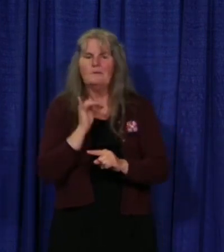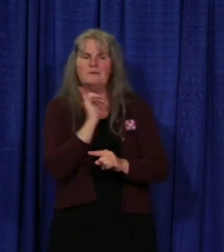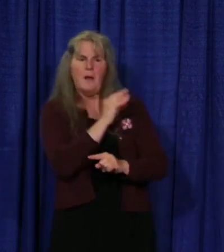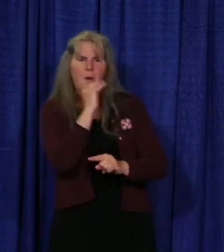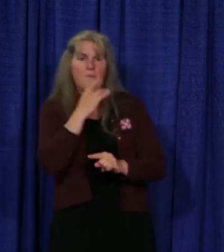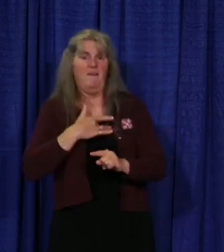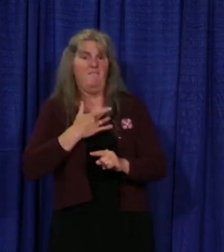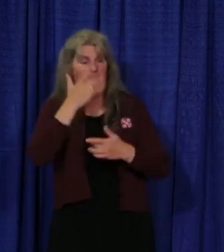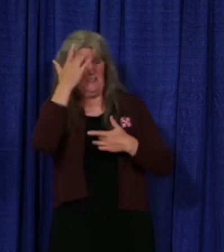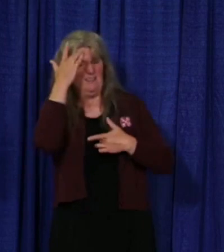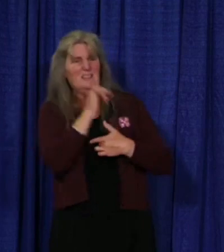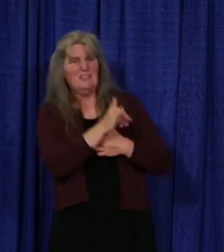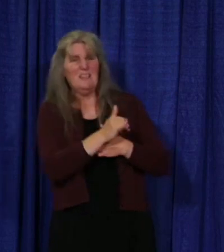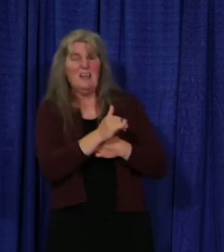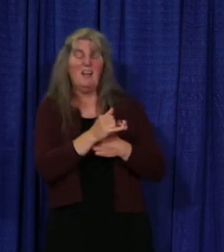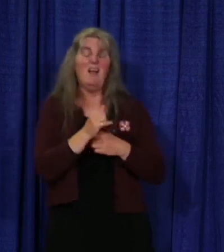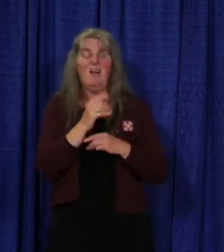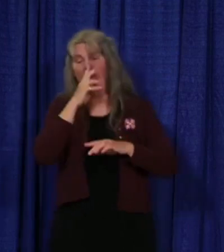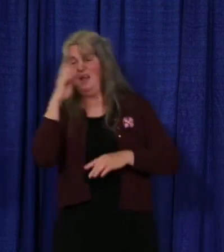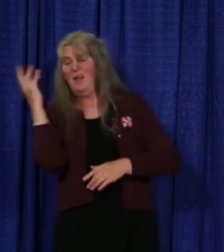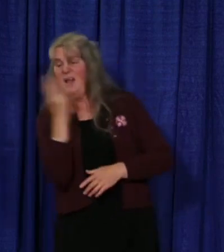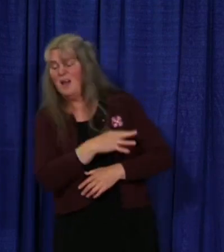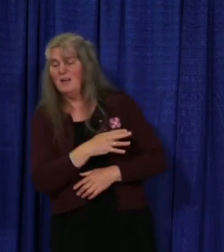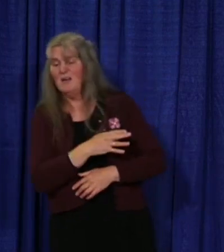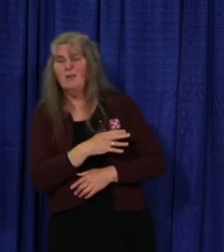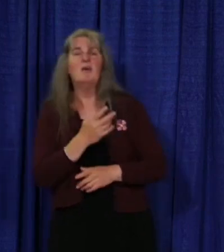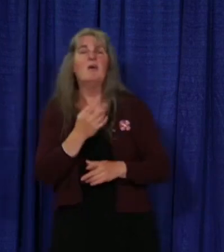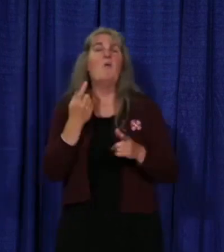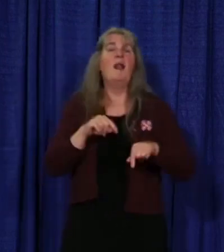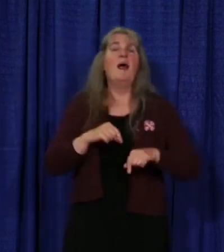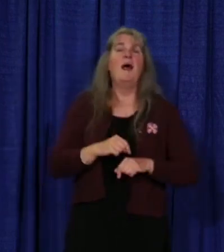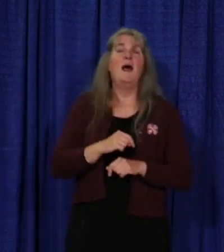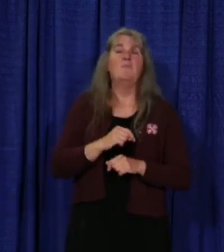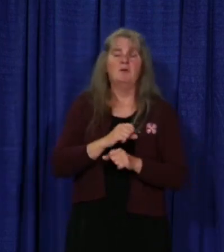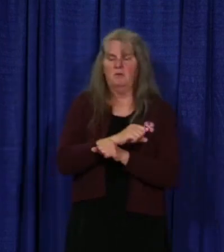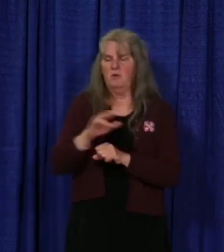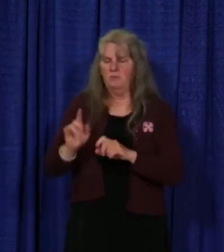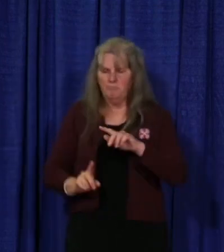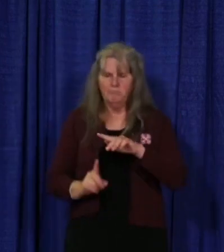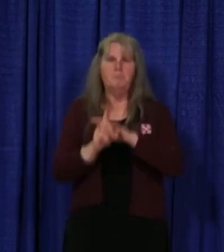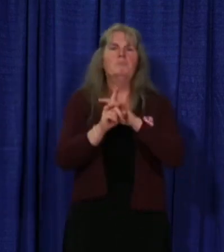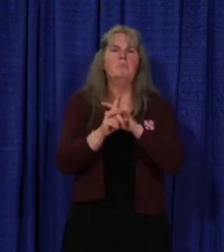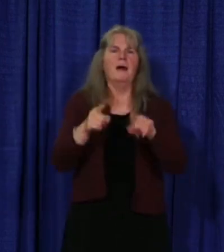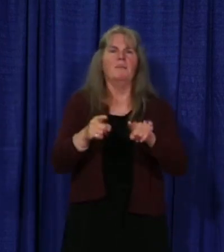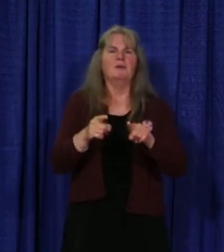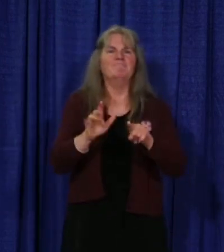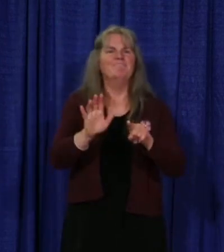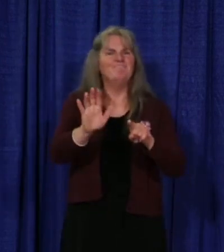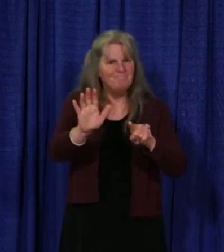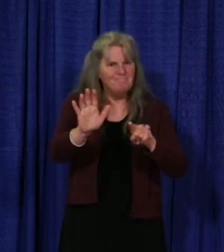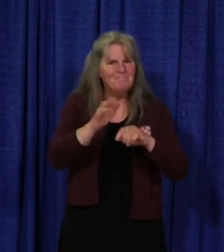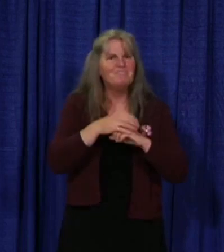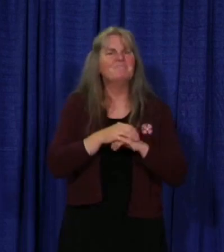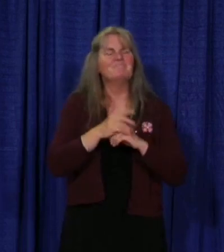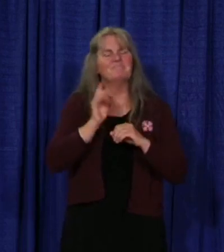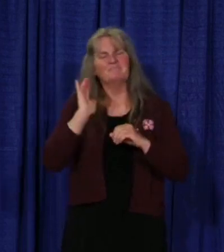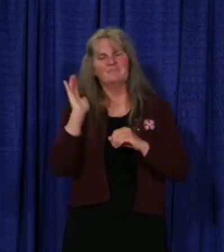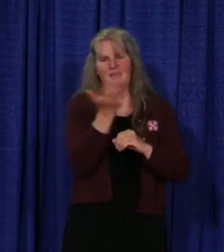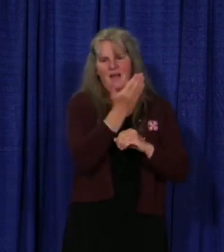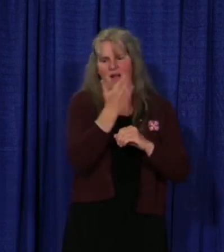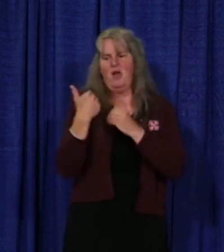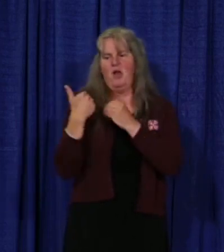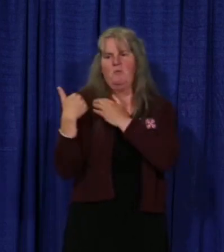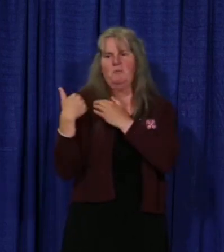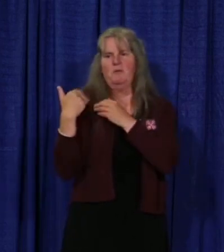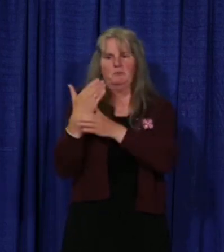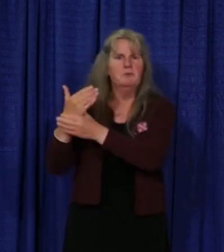when we're sick, when we let our guard down, that's when we let the disease back in. We do have a shared responsibility to each